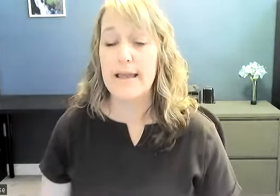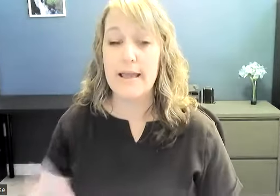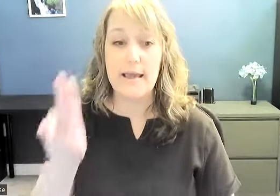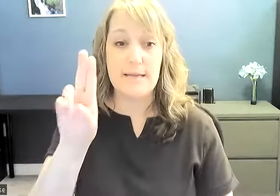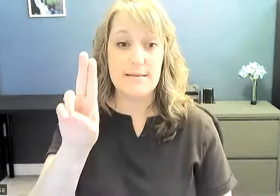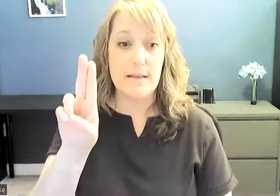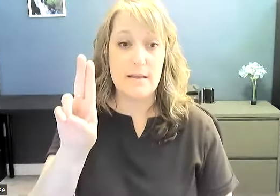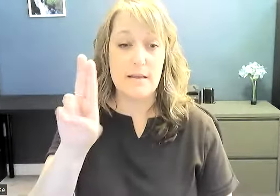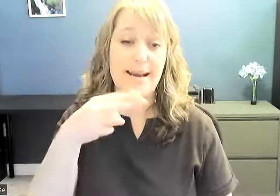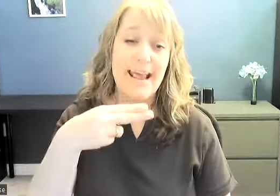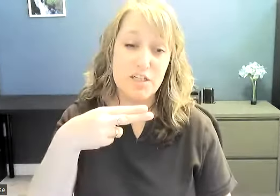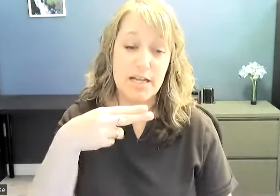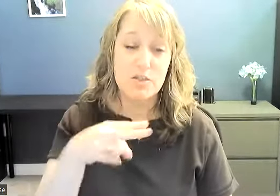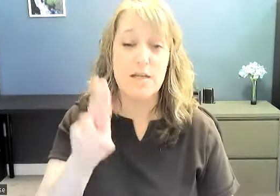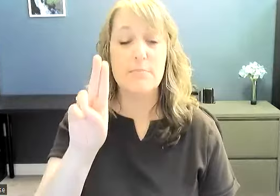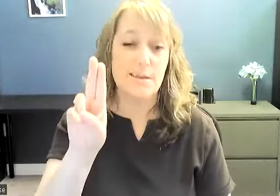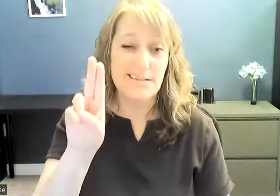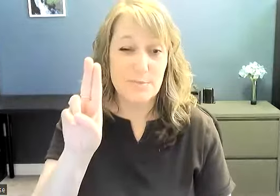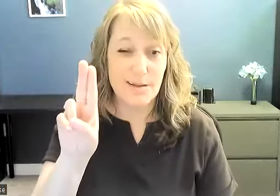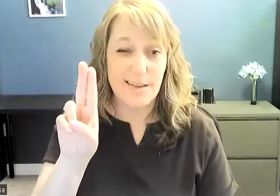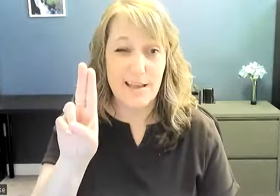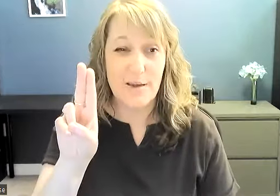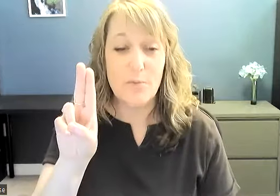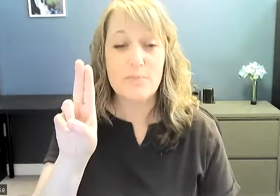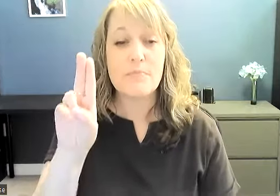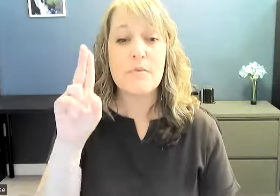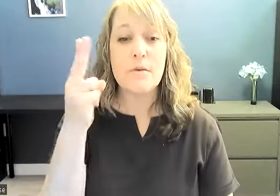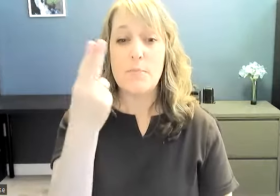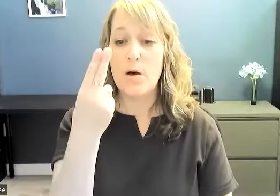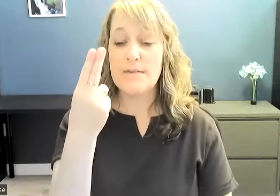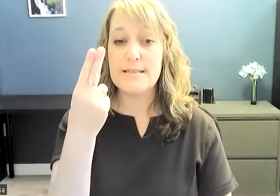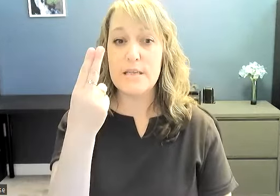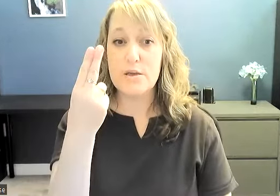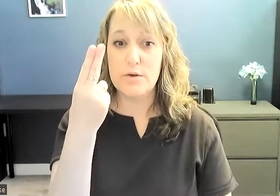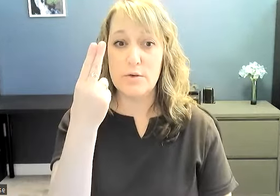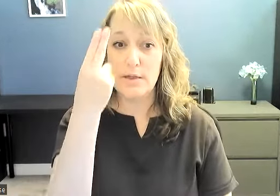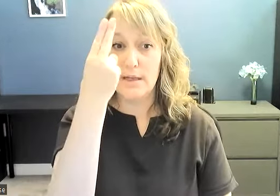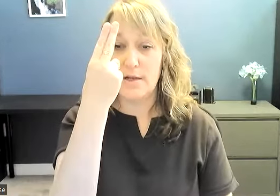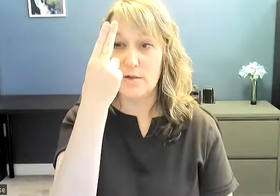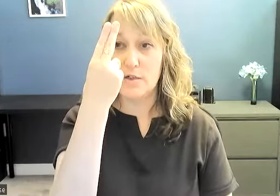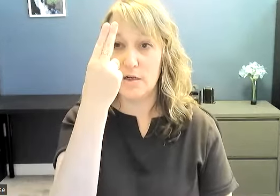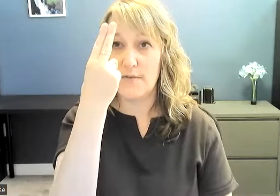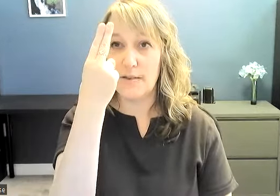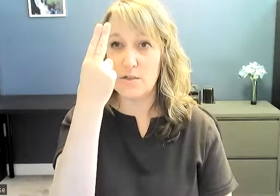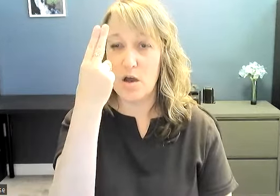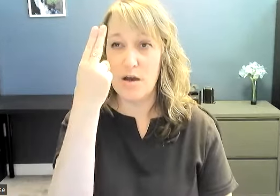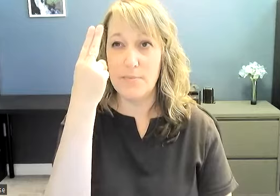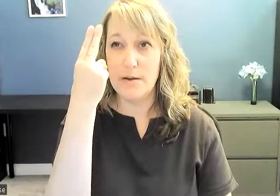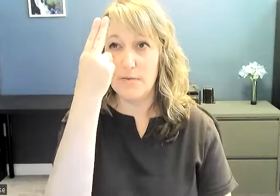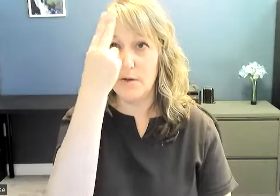Hawaii is an H hand shape, but it ends up looking like a U. Palm facing you, and you start kind of at the top of